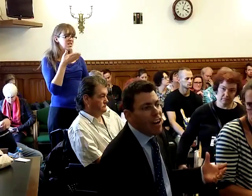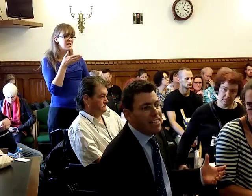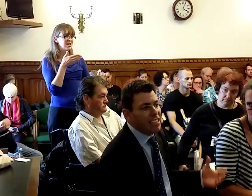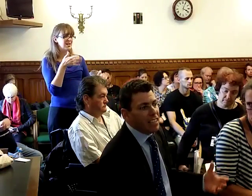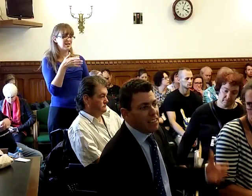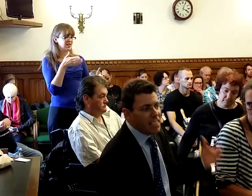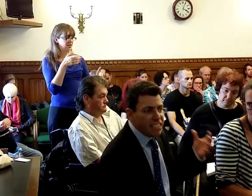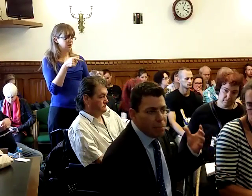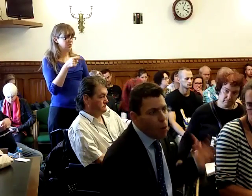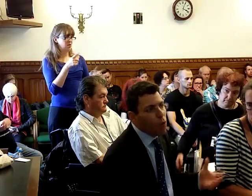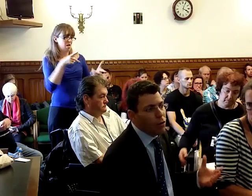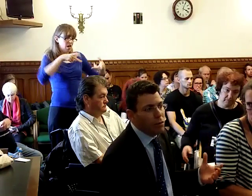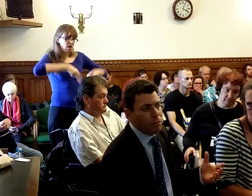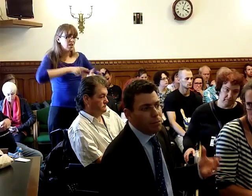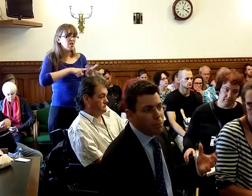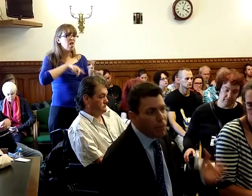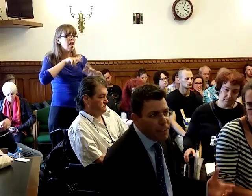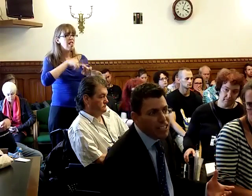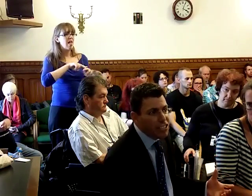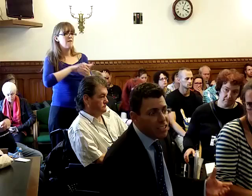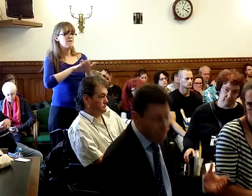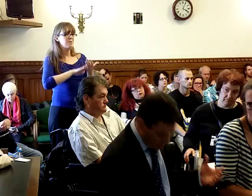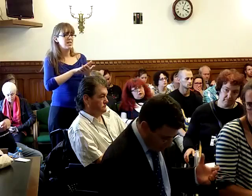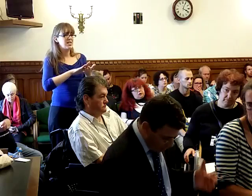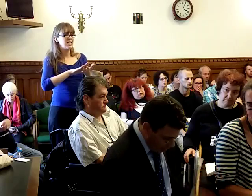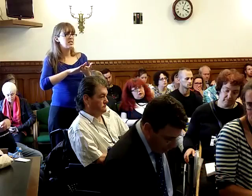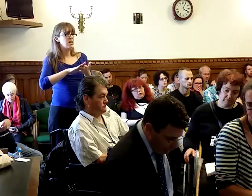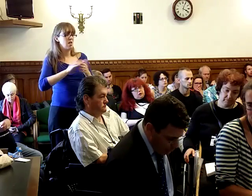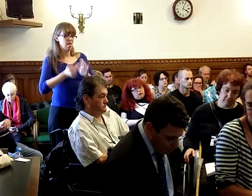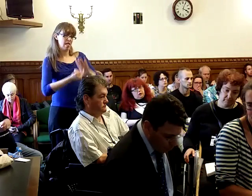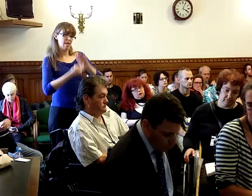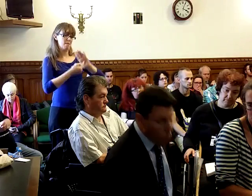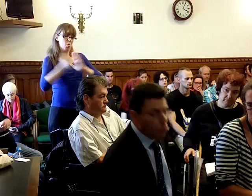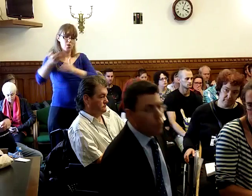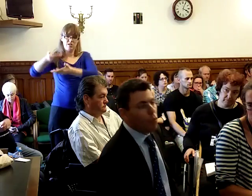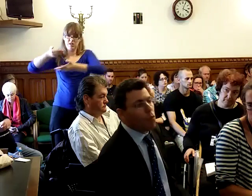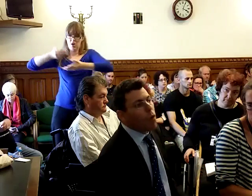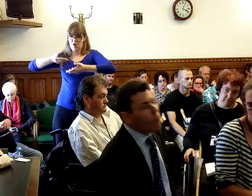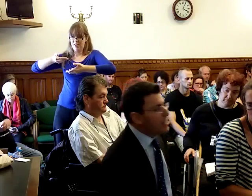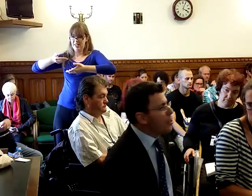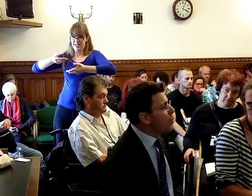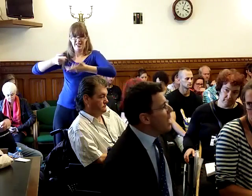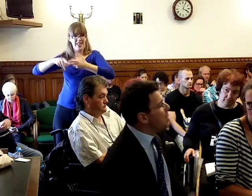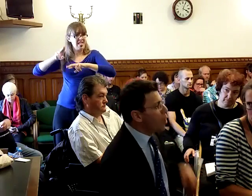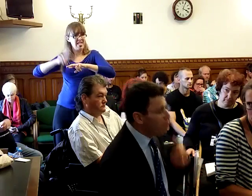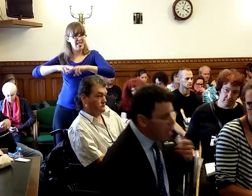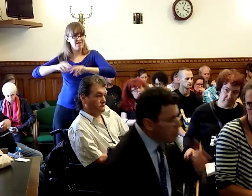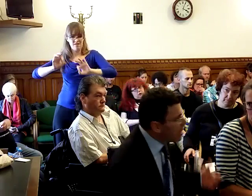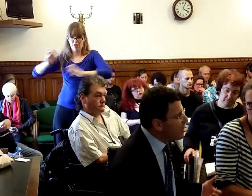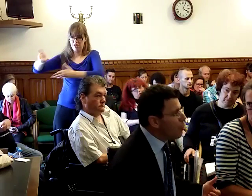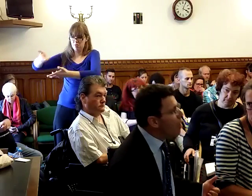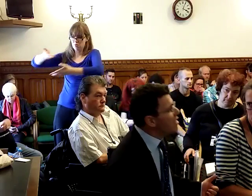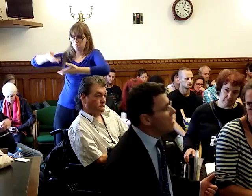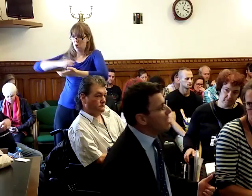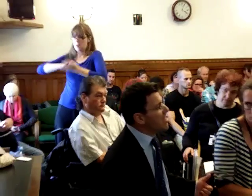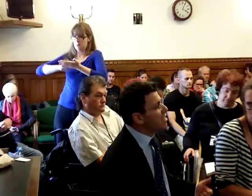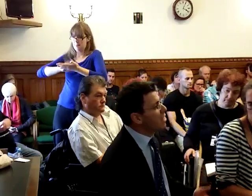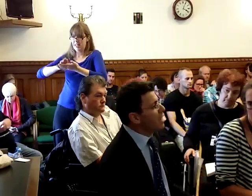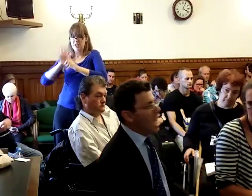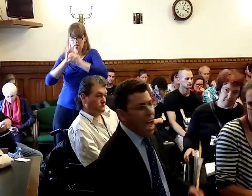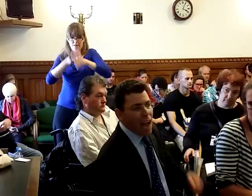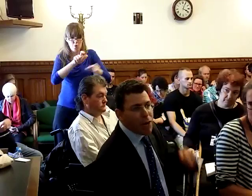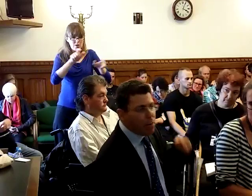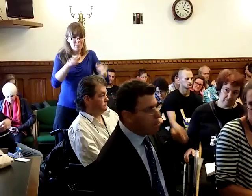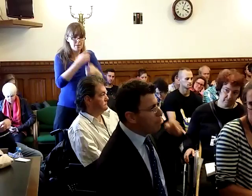failing to provide these important provisions, What we do is put people into